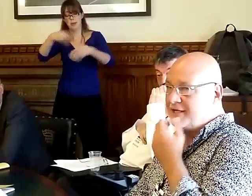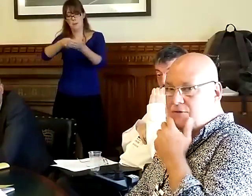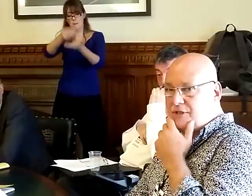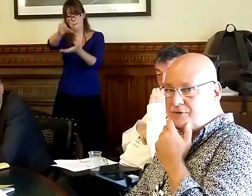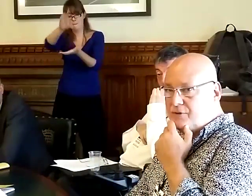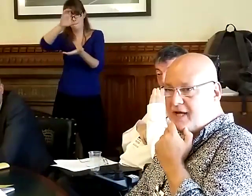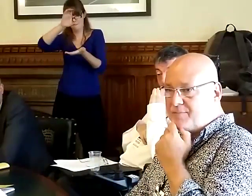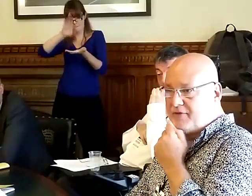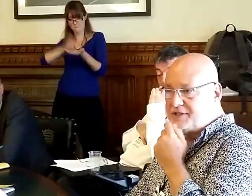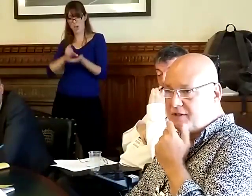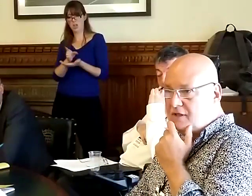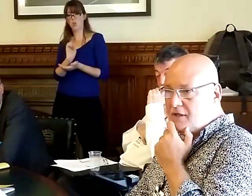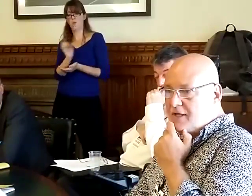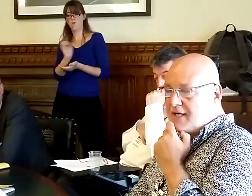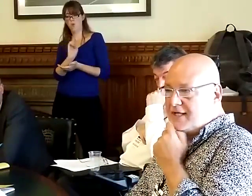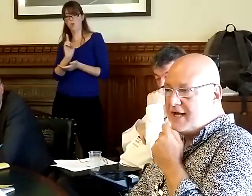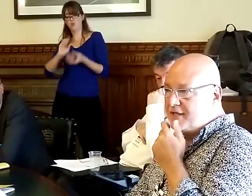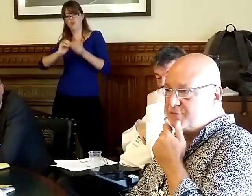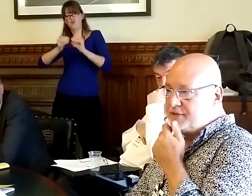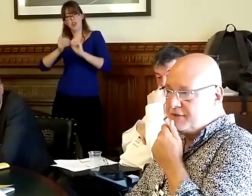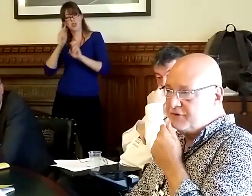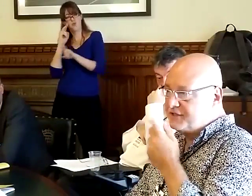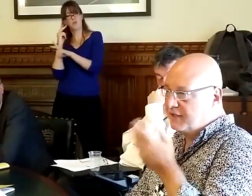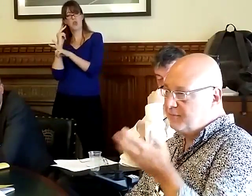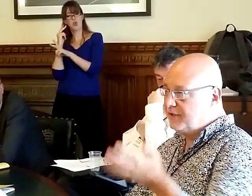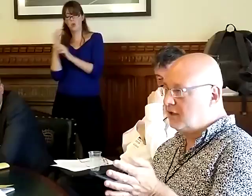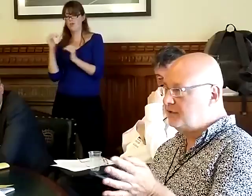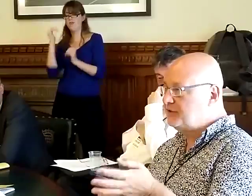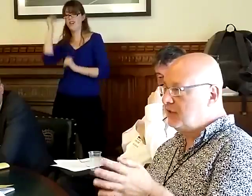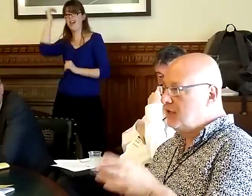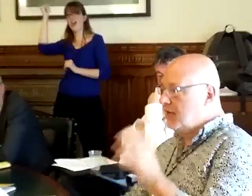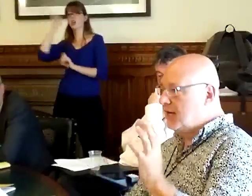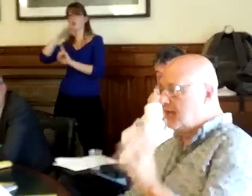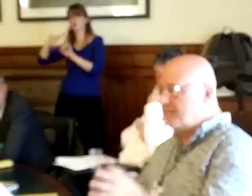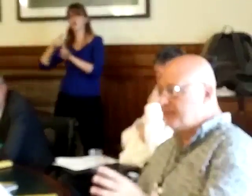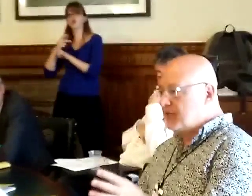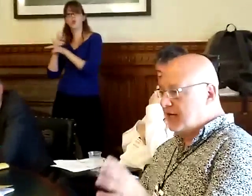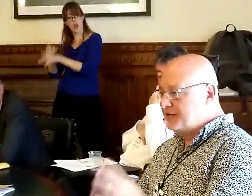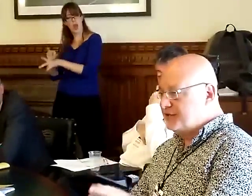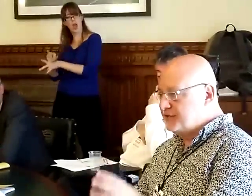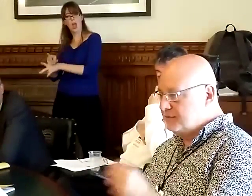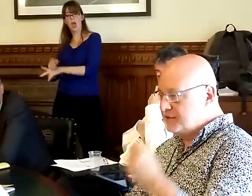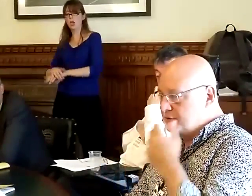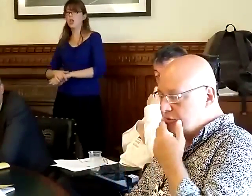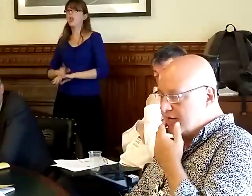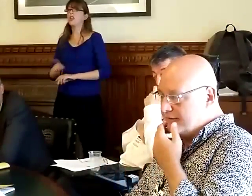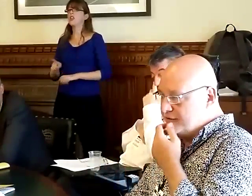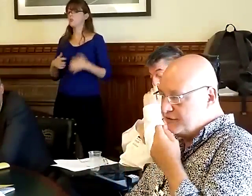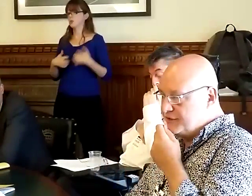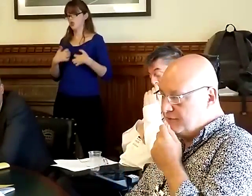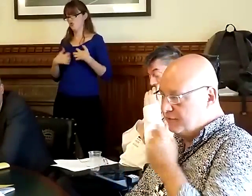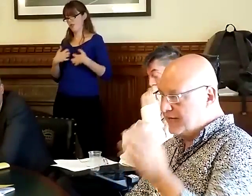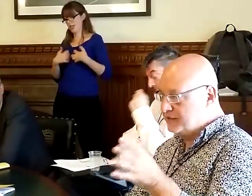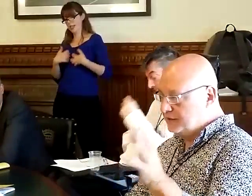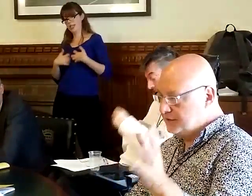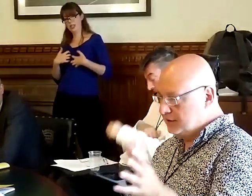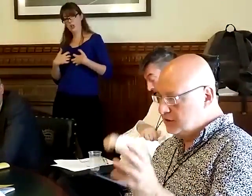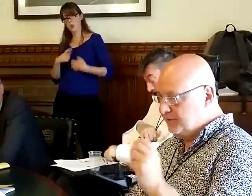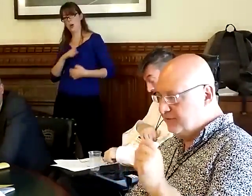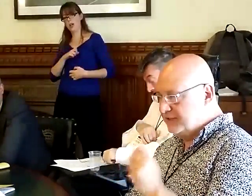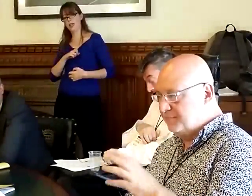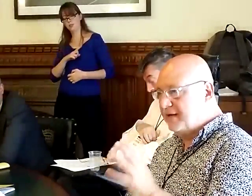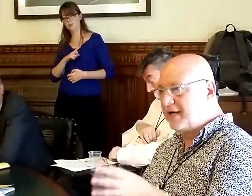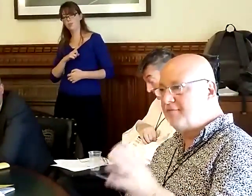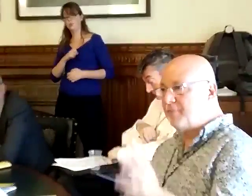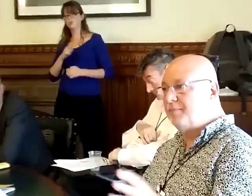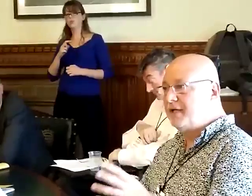their adult social care provision. Now, this was interesting because As the Social Care Institute for Excellence,